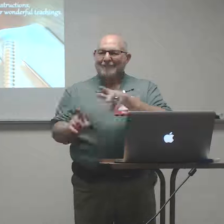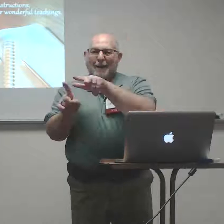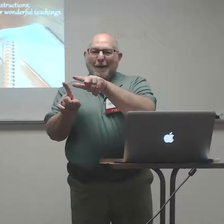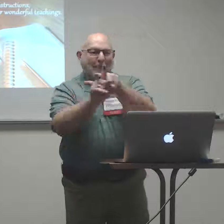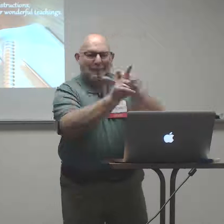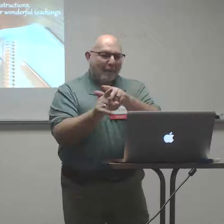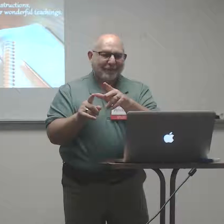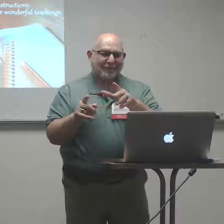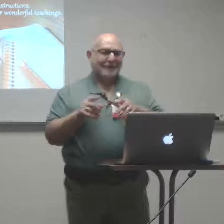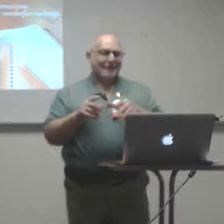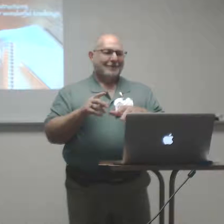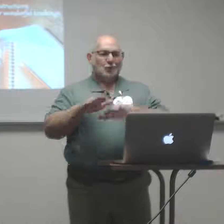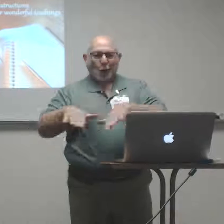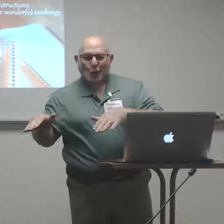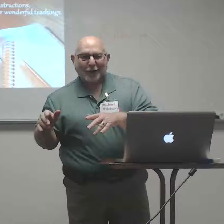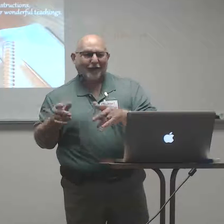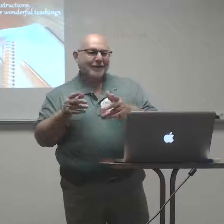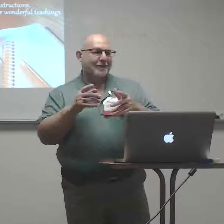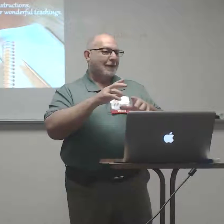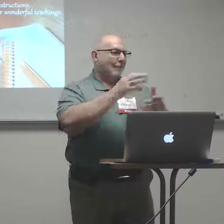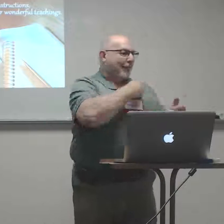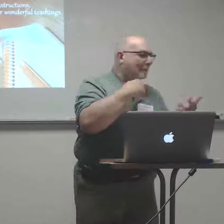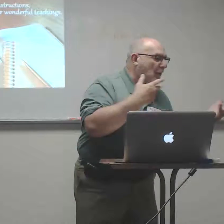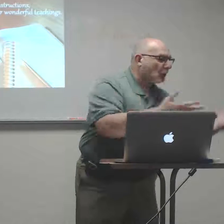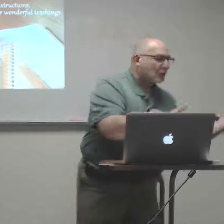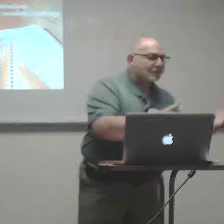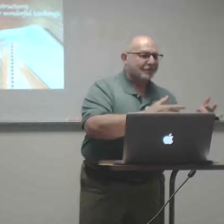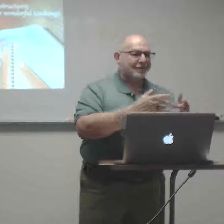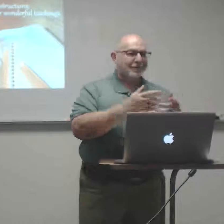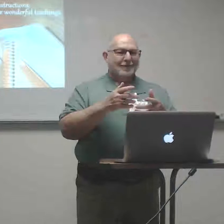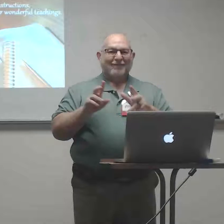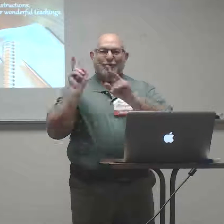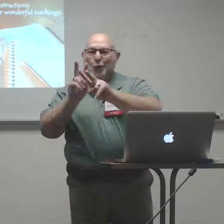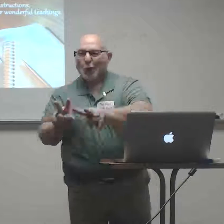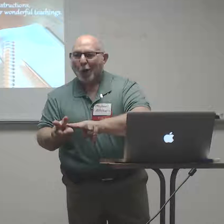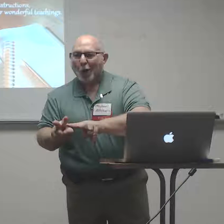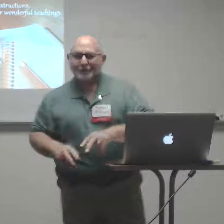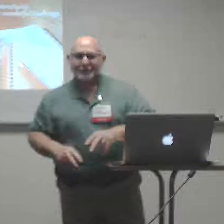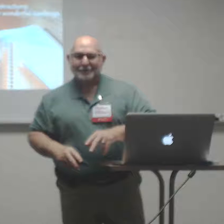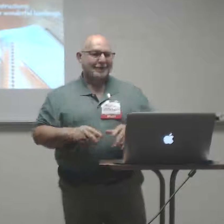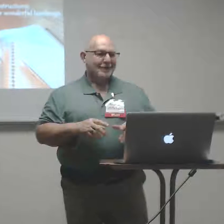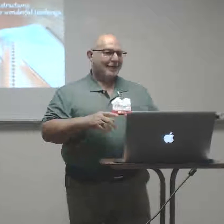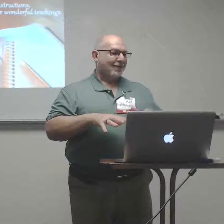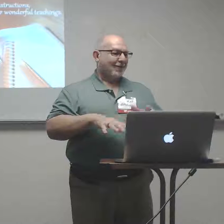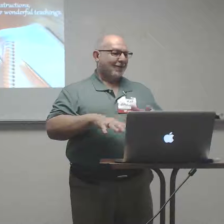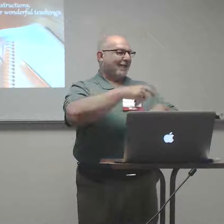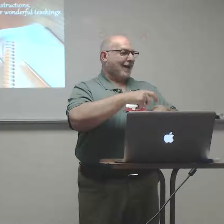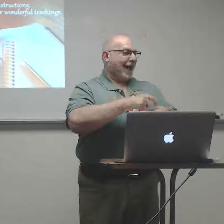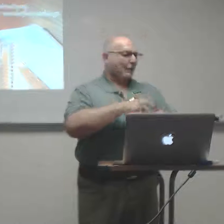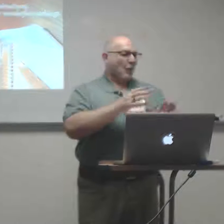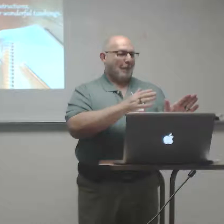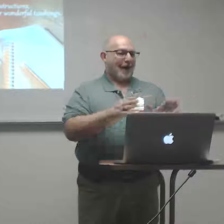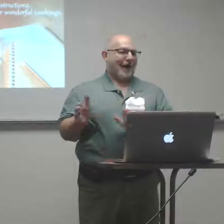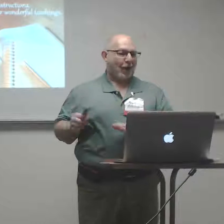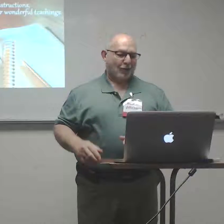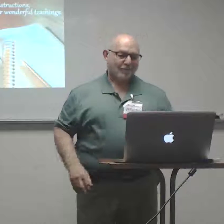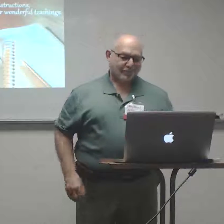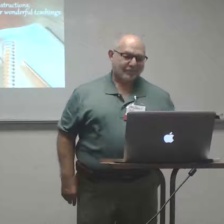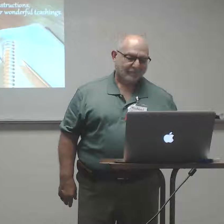There's so many different distractions and things that come up. We have to take care of our children. We have to take care of the members. We have to go to a funeral. It's hard to find